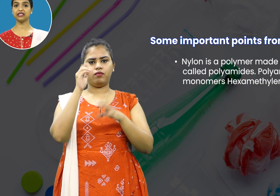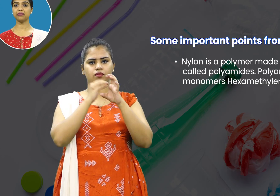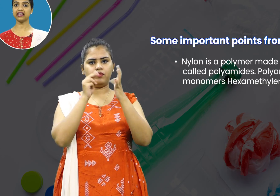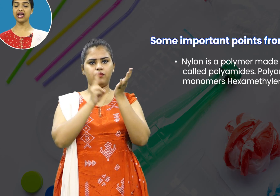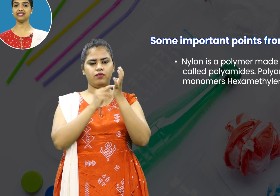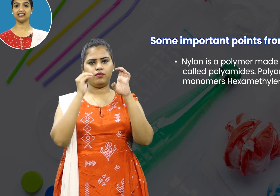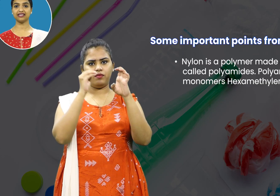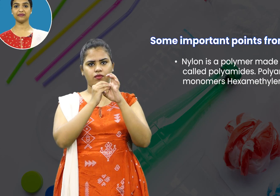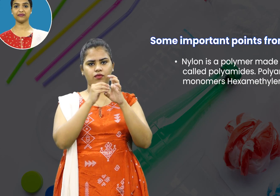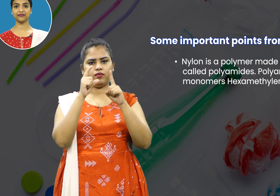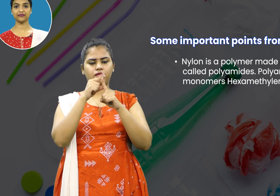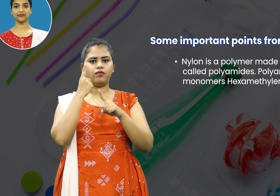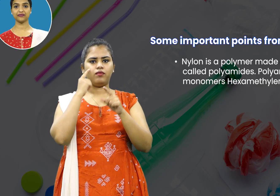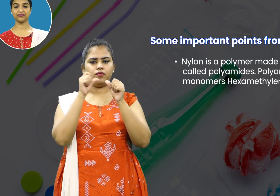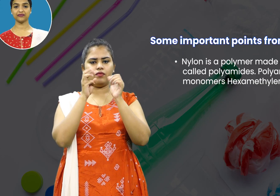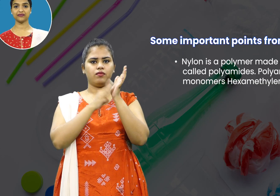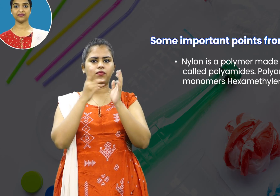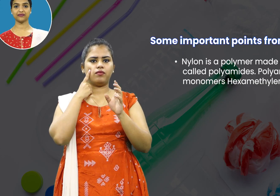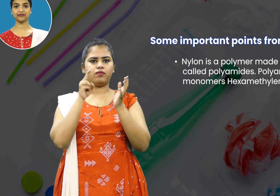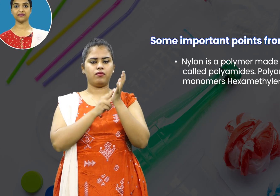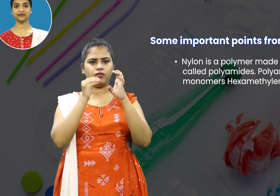and adipic acid.